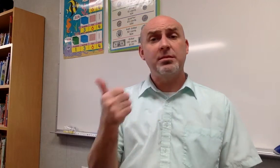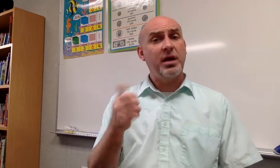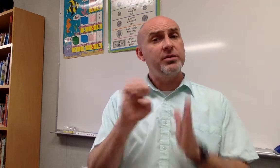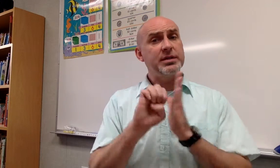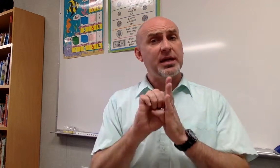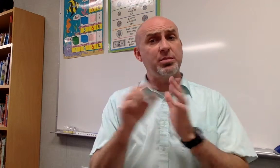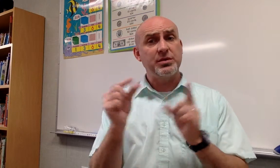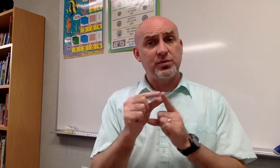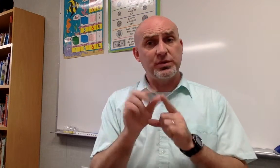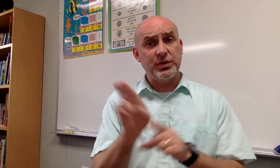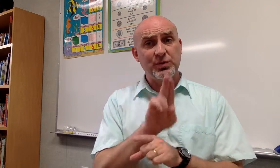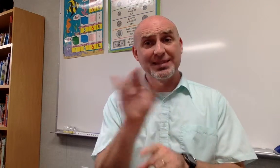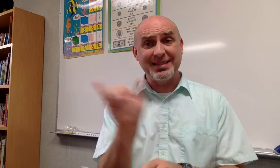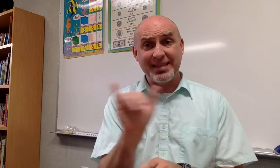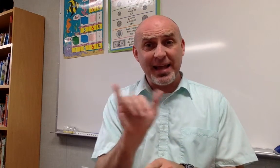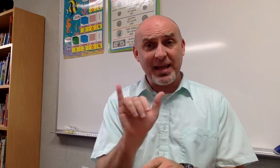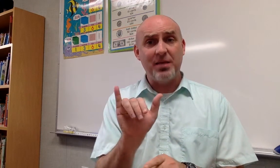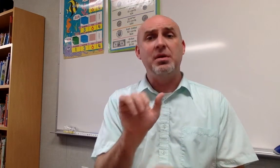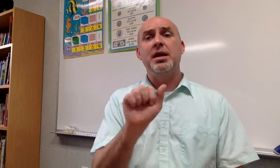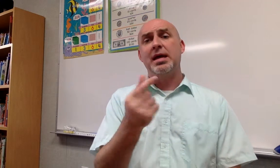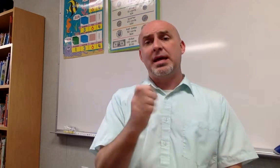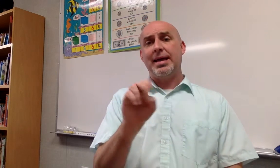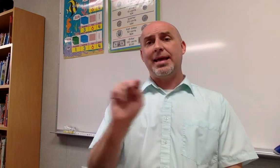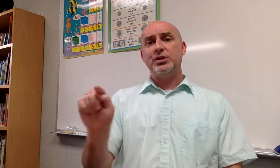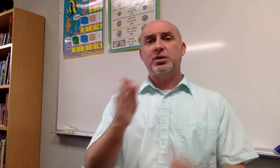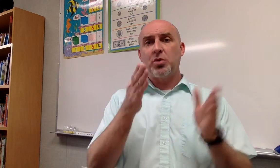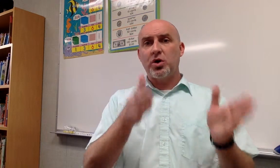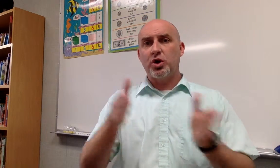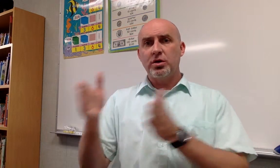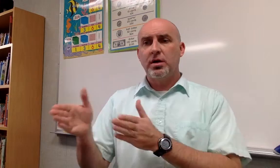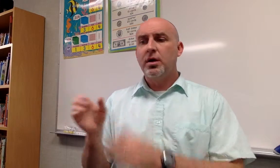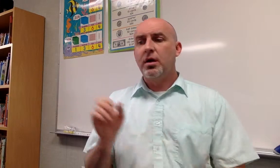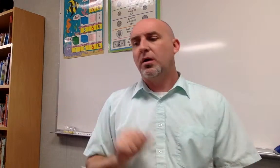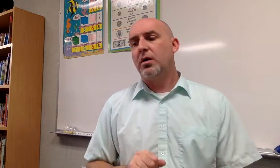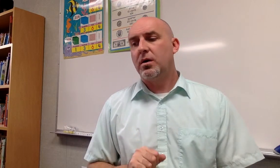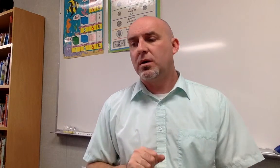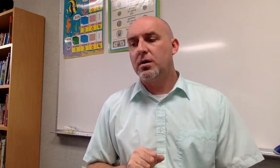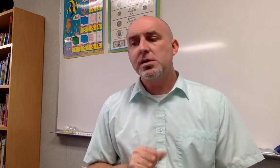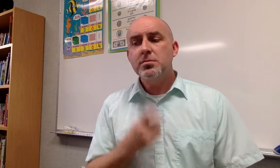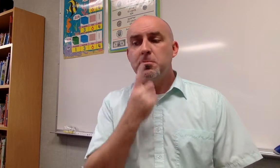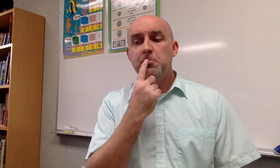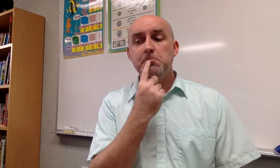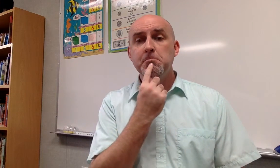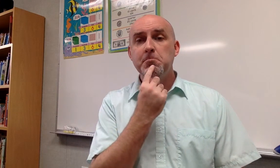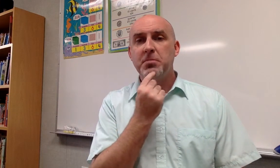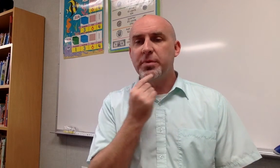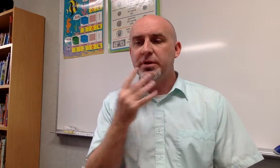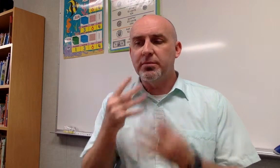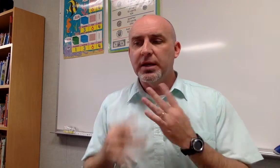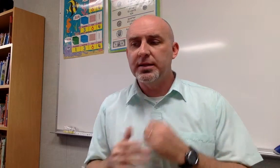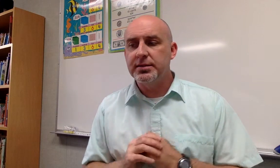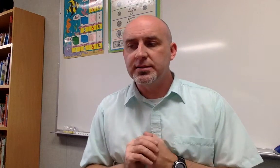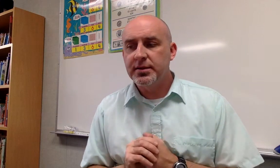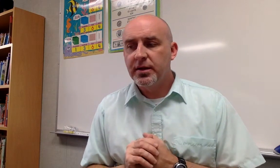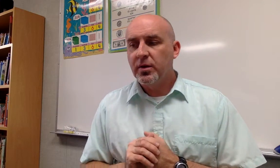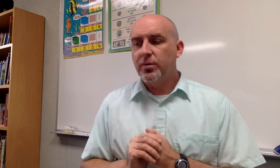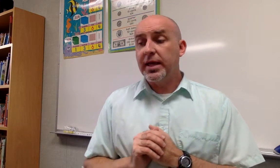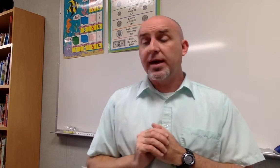other examples of words that use the same agent marker are, let me look at my list. We